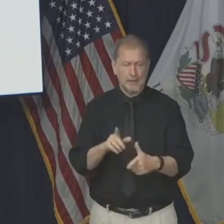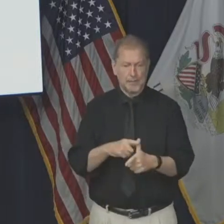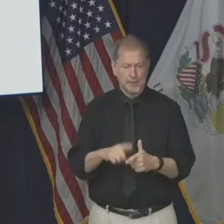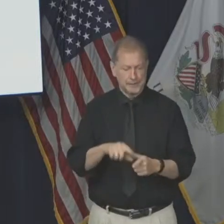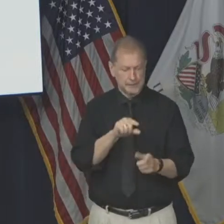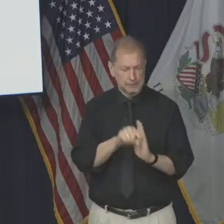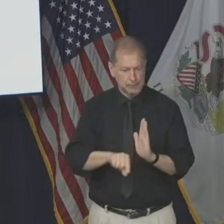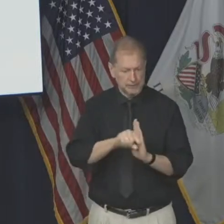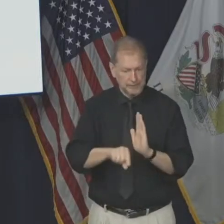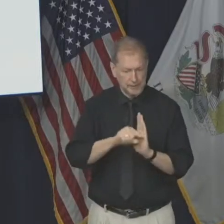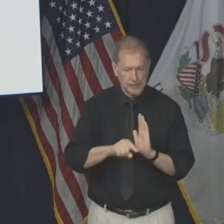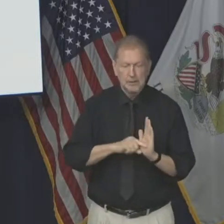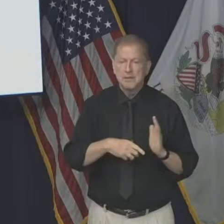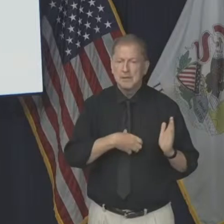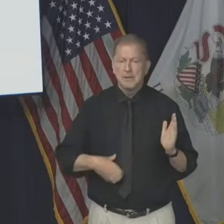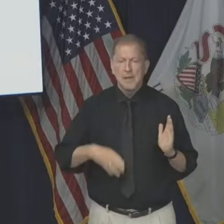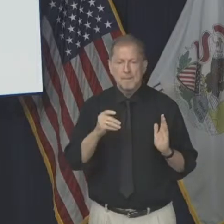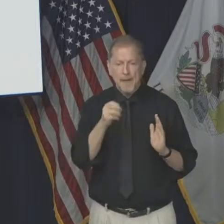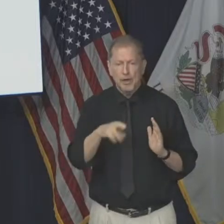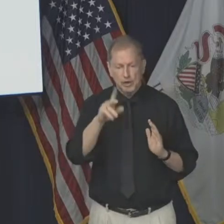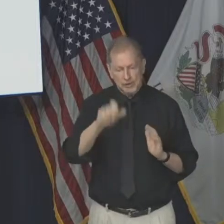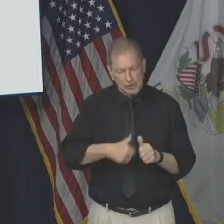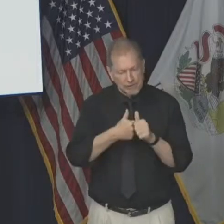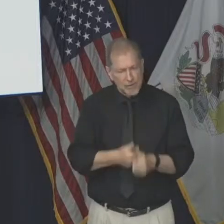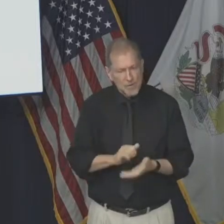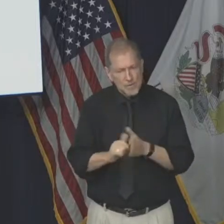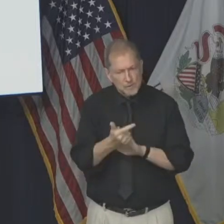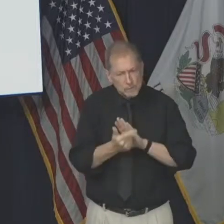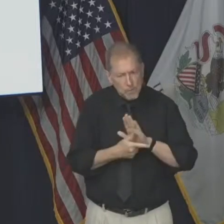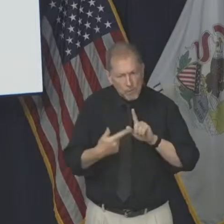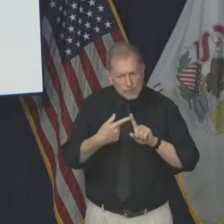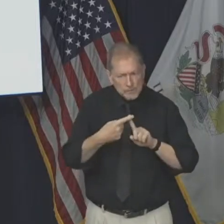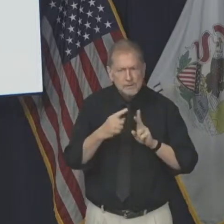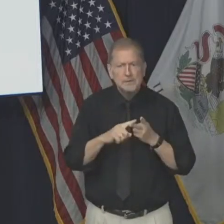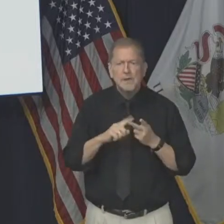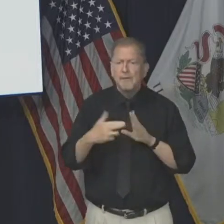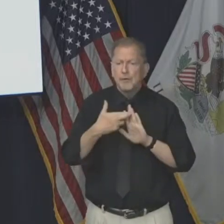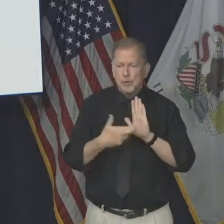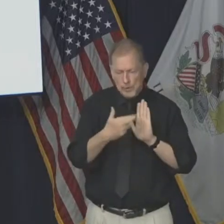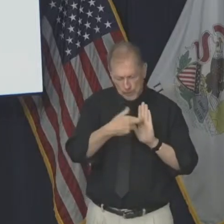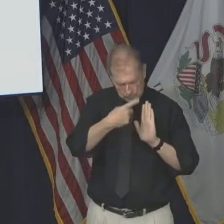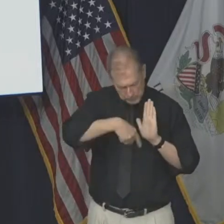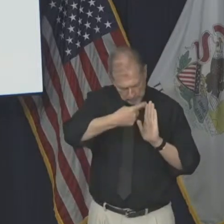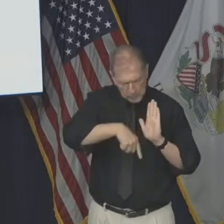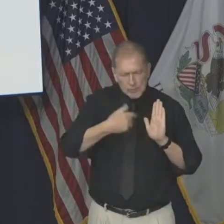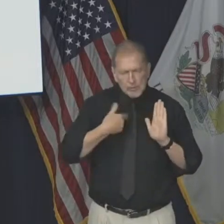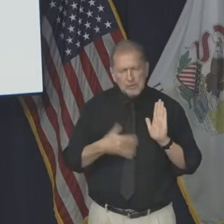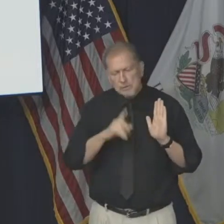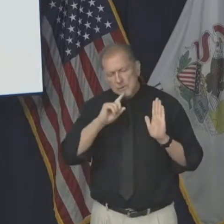need to take the laws that are on the books and the regulations that we've put forward and the orders that we've